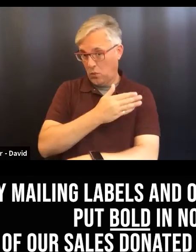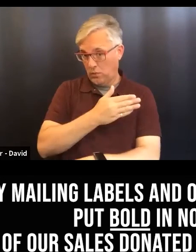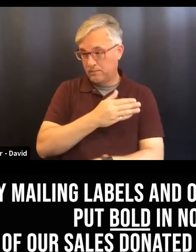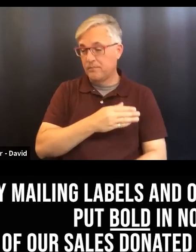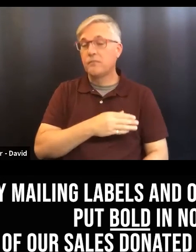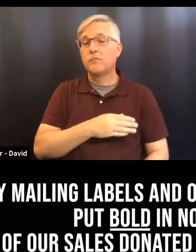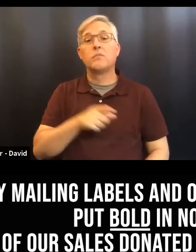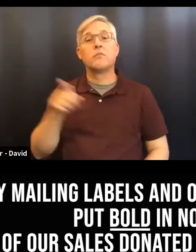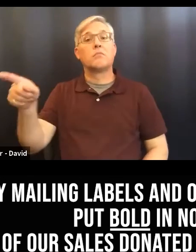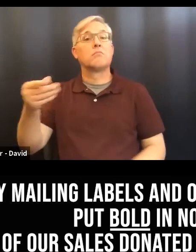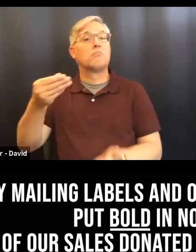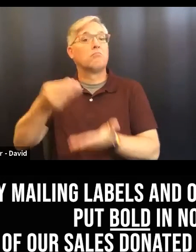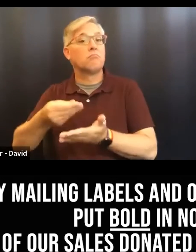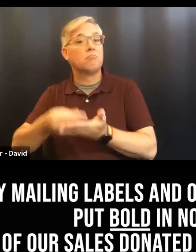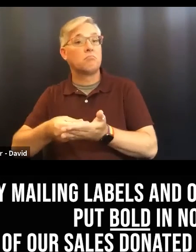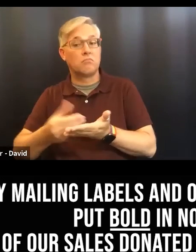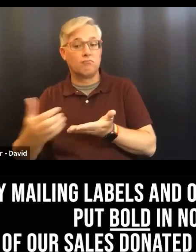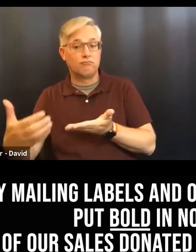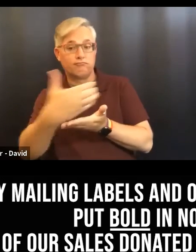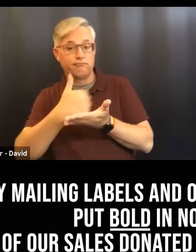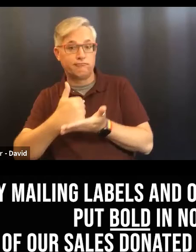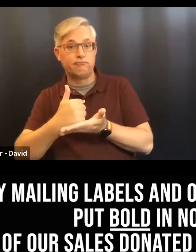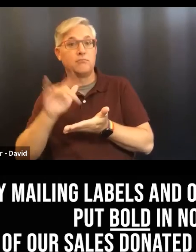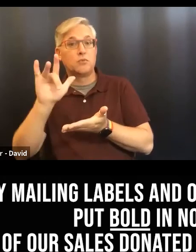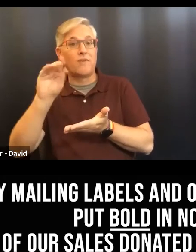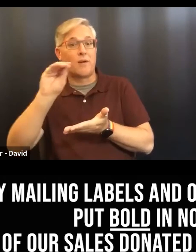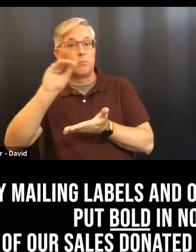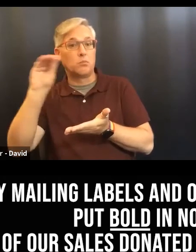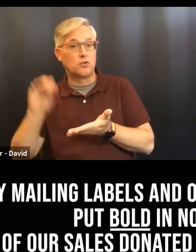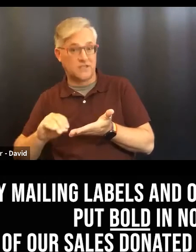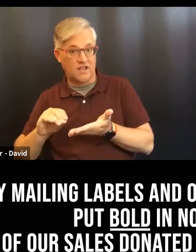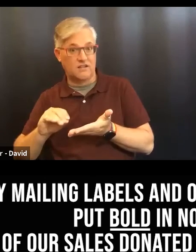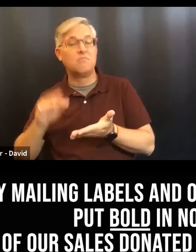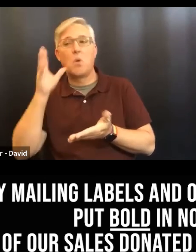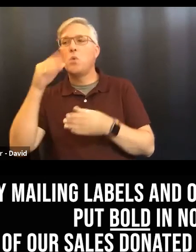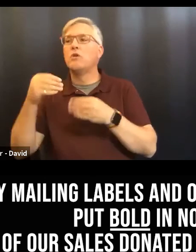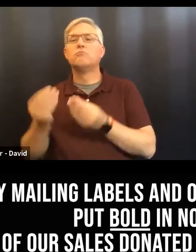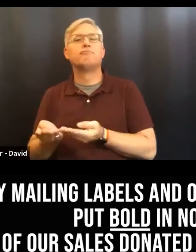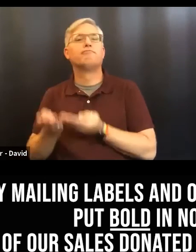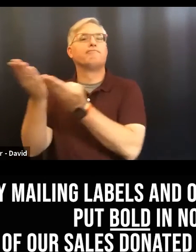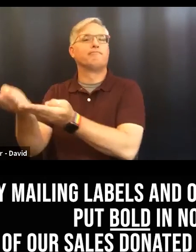donate 25% of his sales to Holy Trinity Lutheran Church.